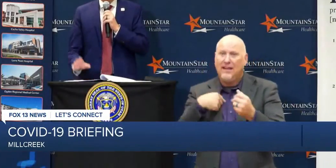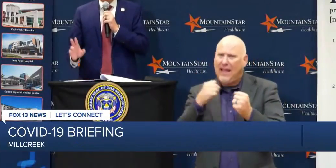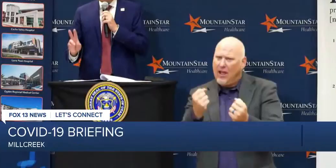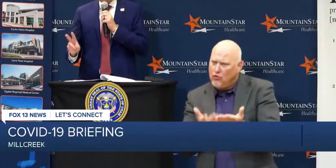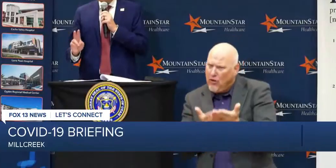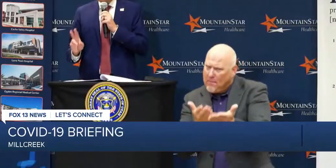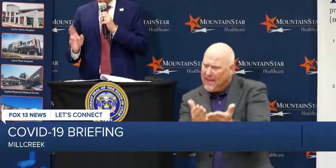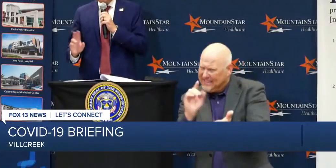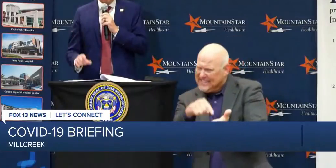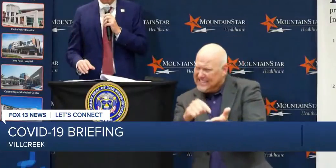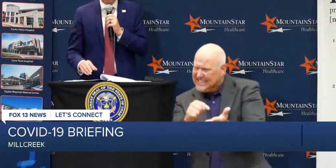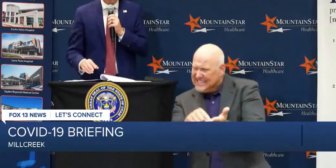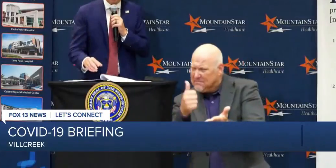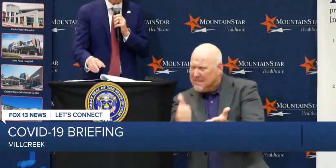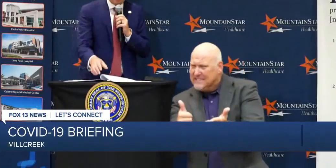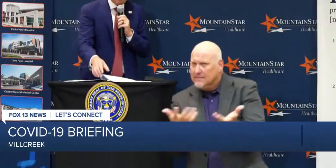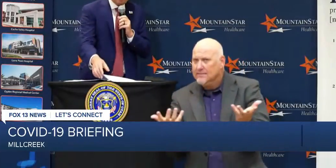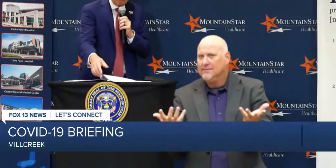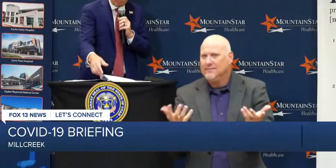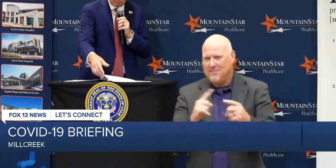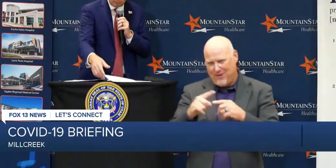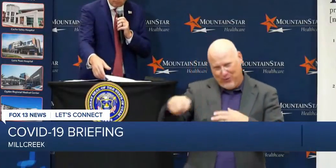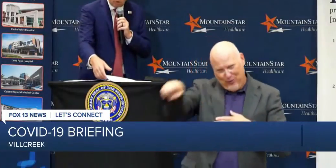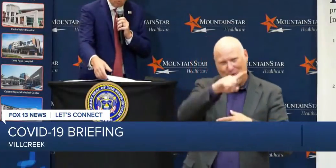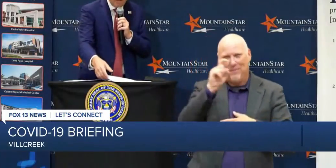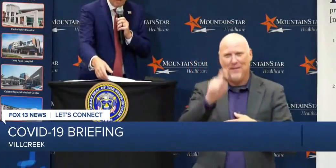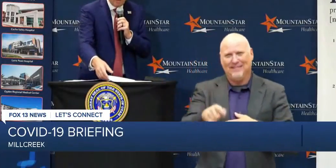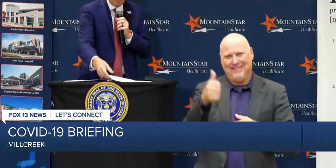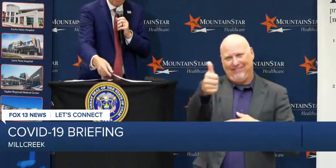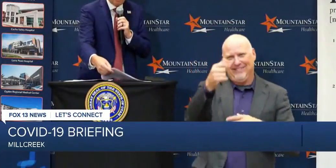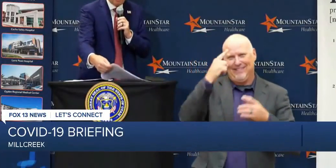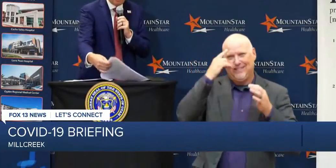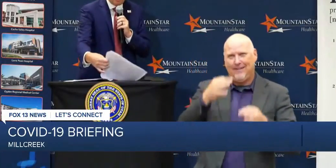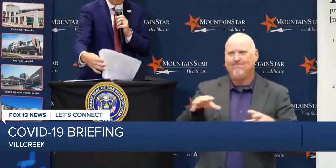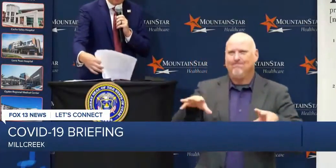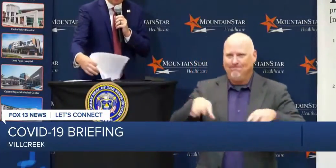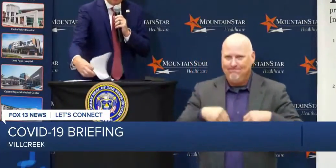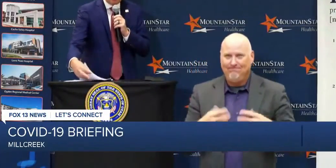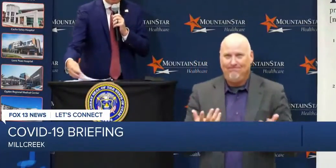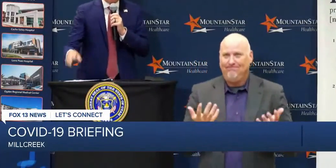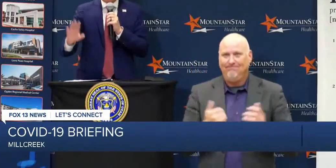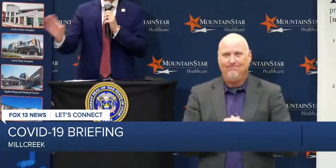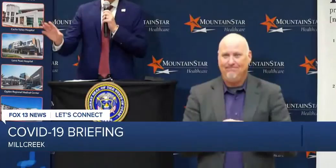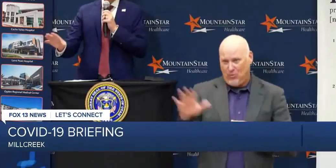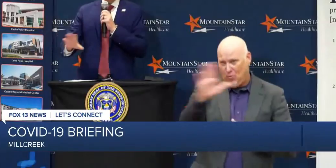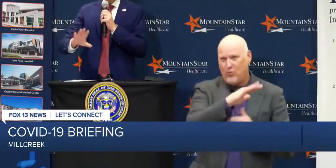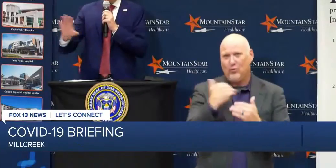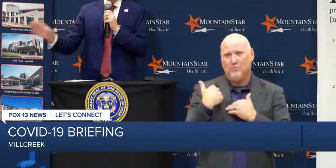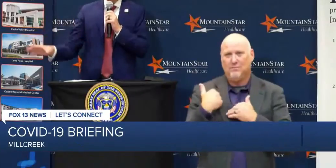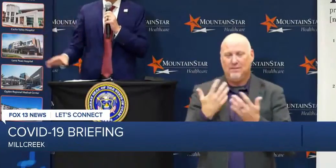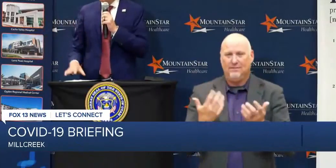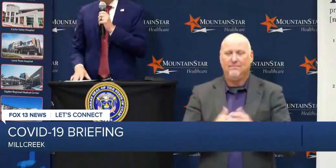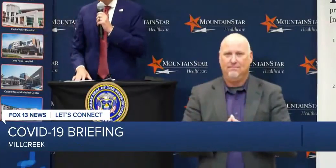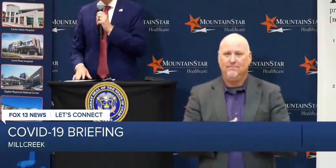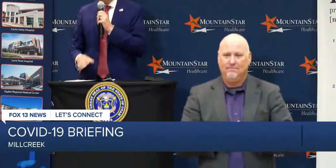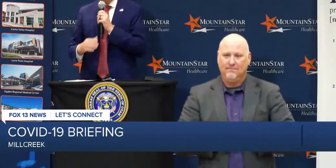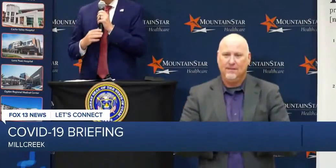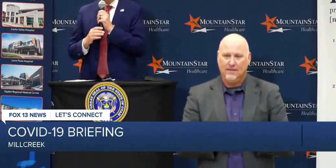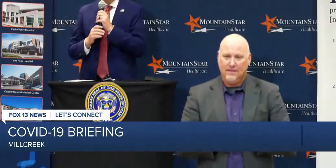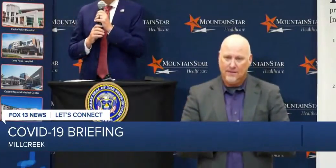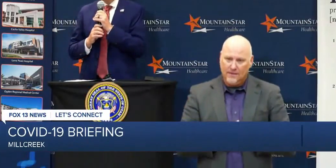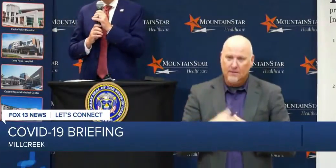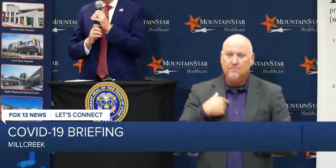I'll just end with two quick things. I know the CDC has recommended